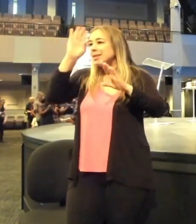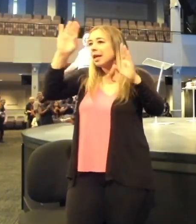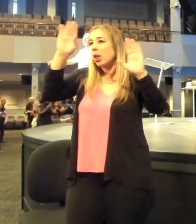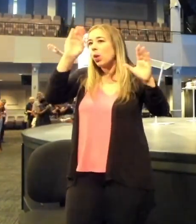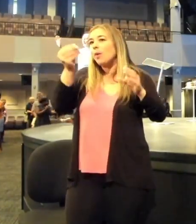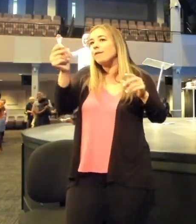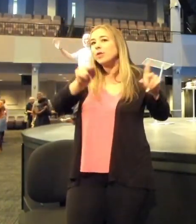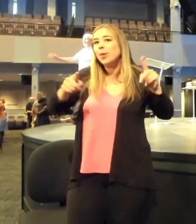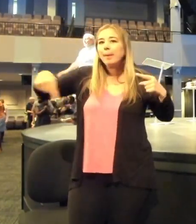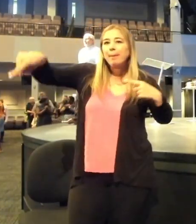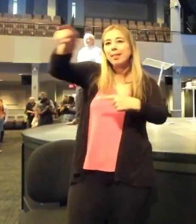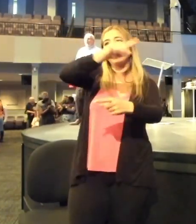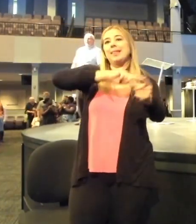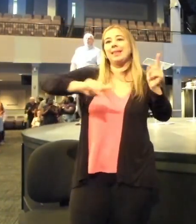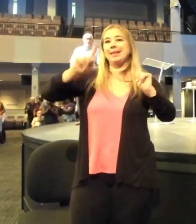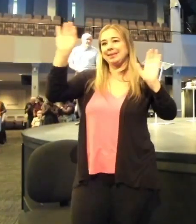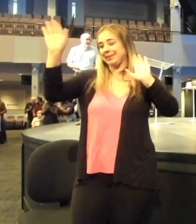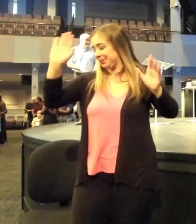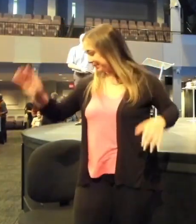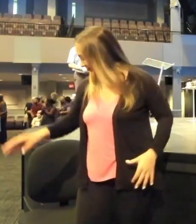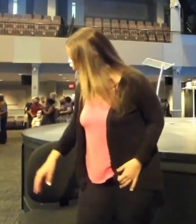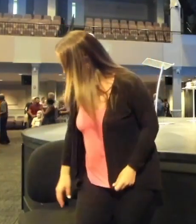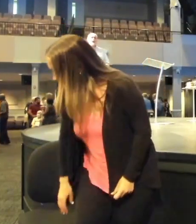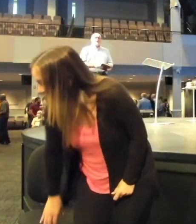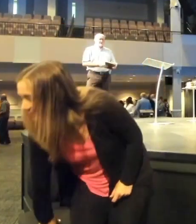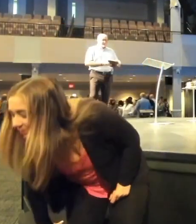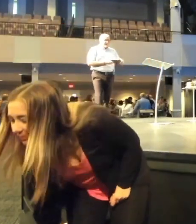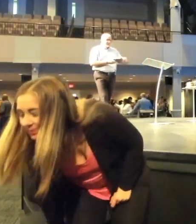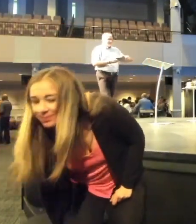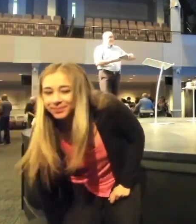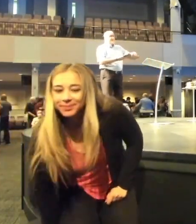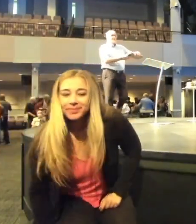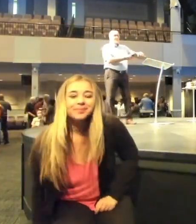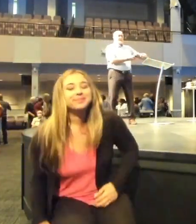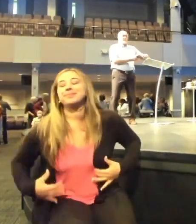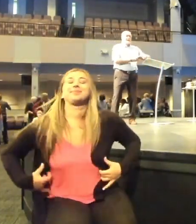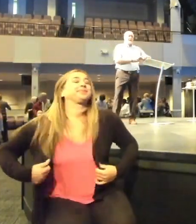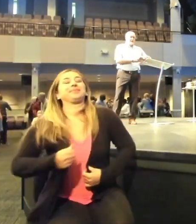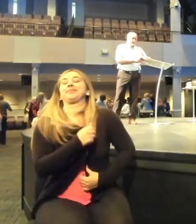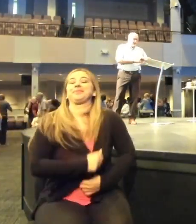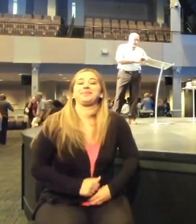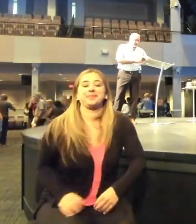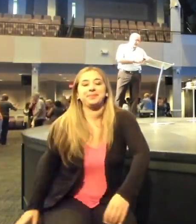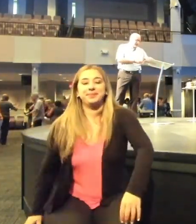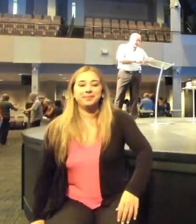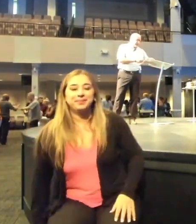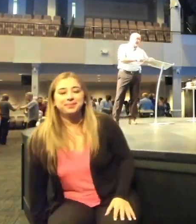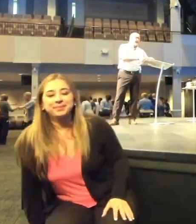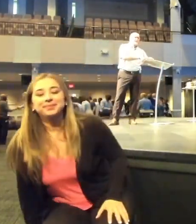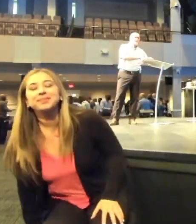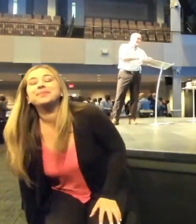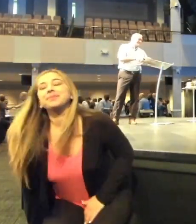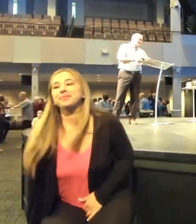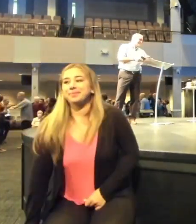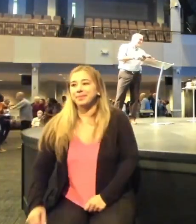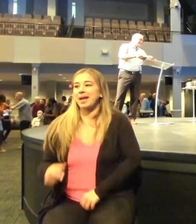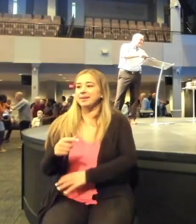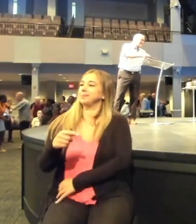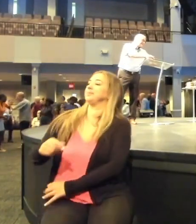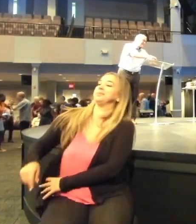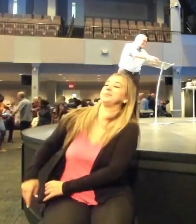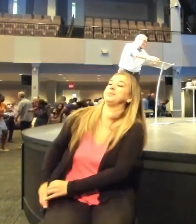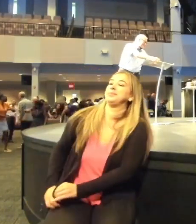a 360, wave at some people around you, let them know that you're glad to see them in church this morning, and then you can be seated.